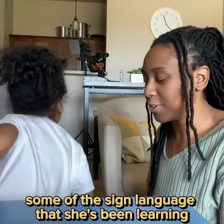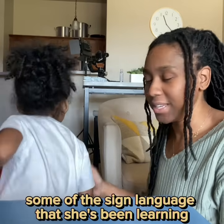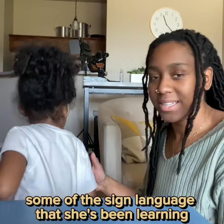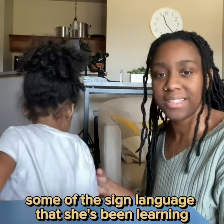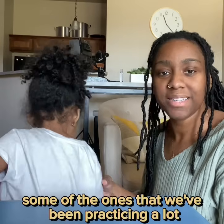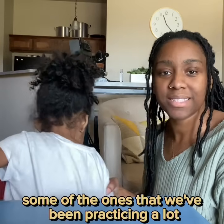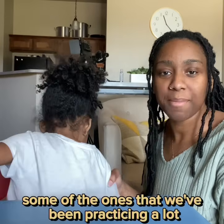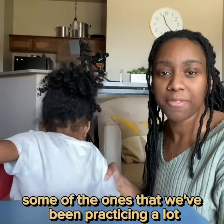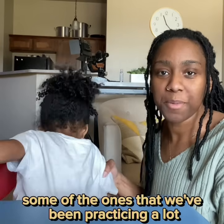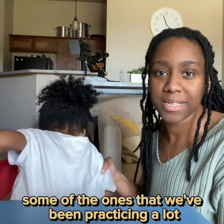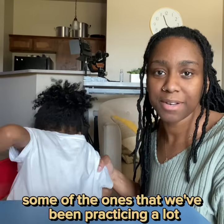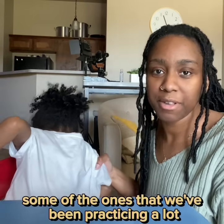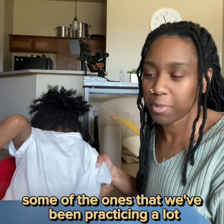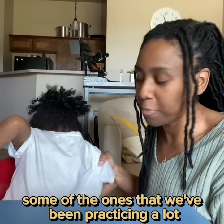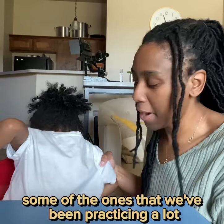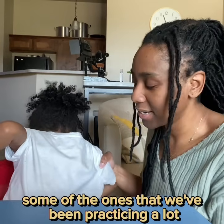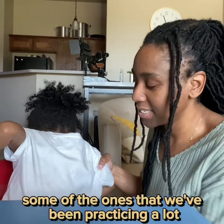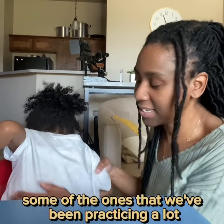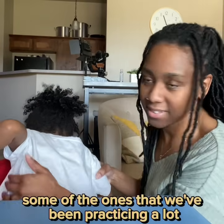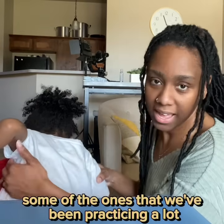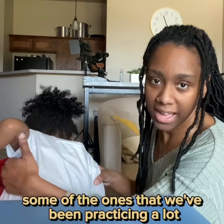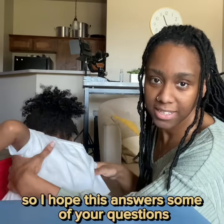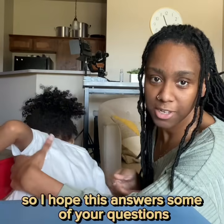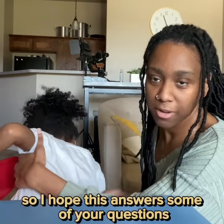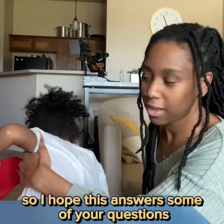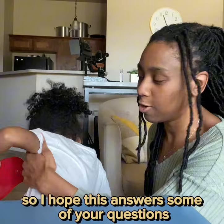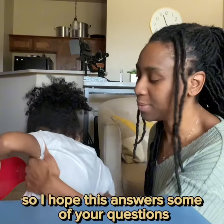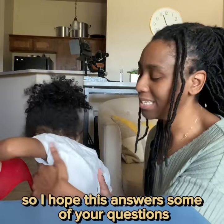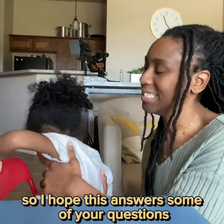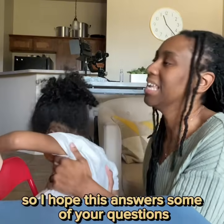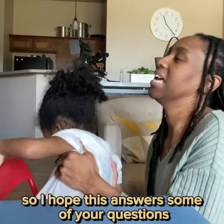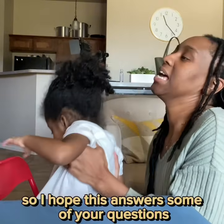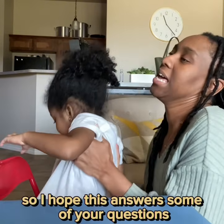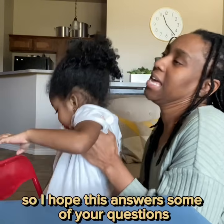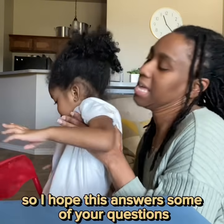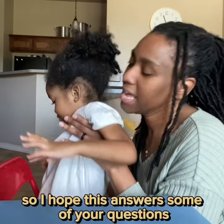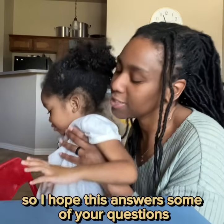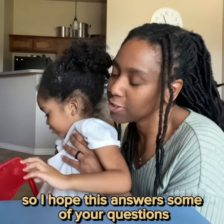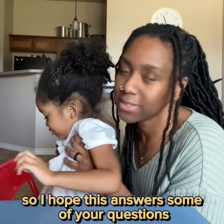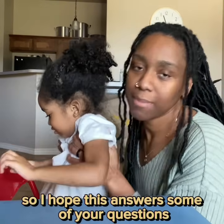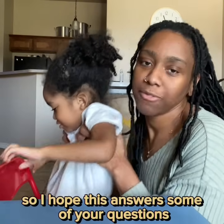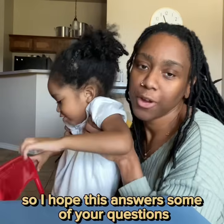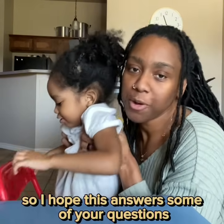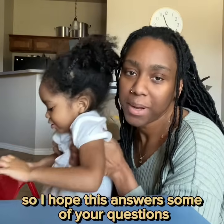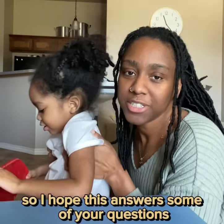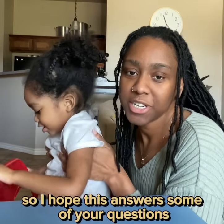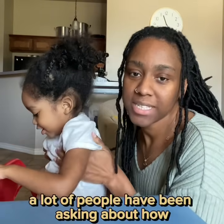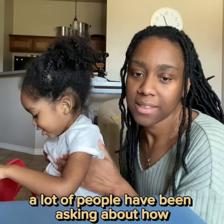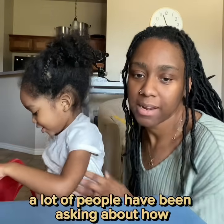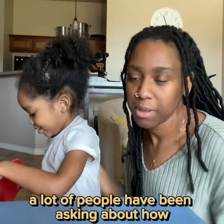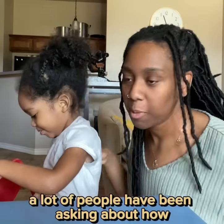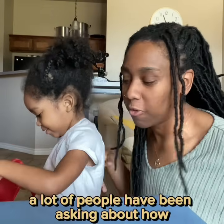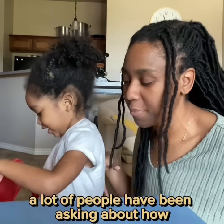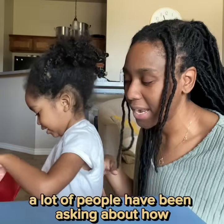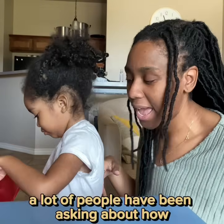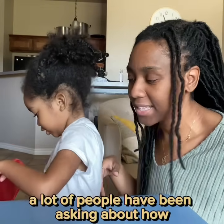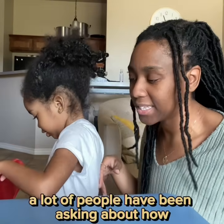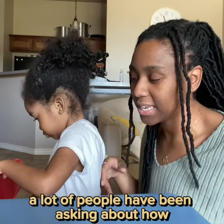learning, some of the ones that we've been practicing a lot. So I hope this answers some of your questions. A lot of people have been asking